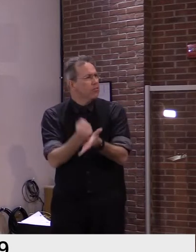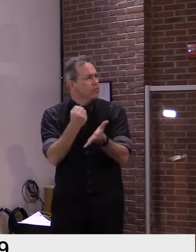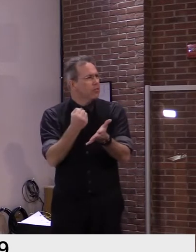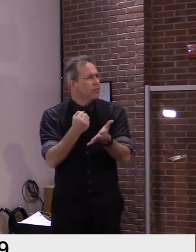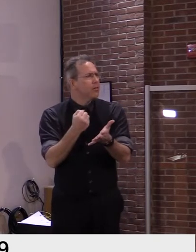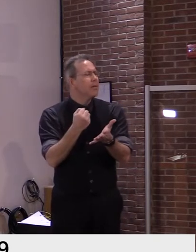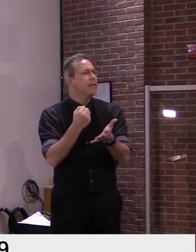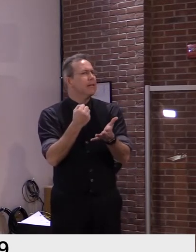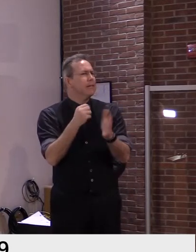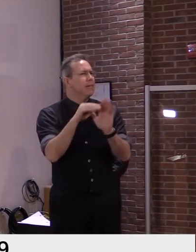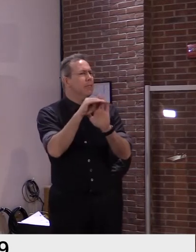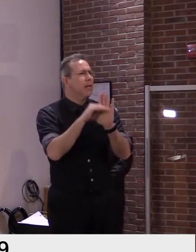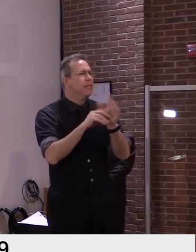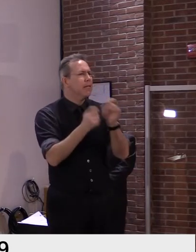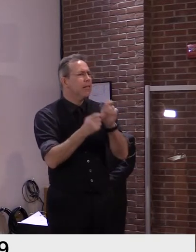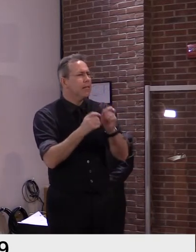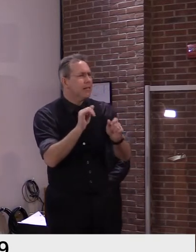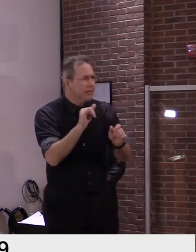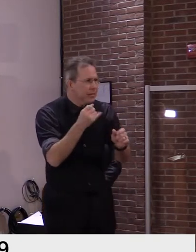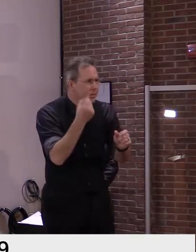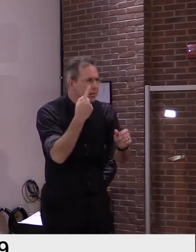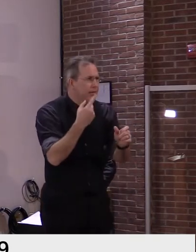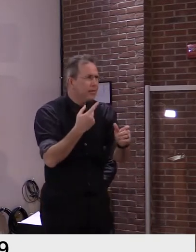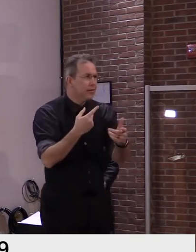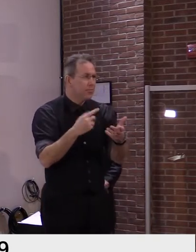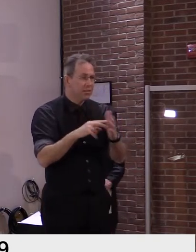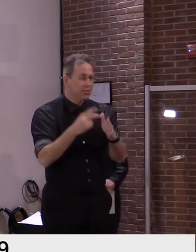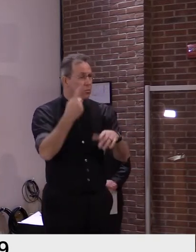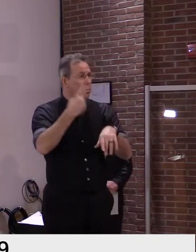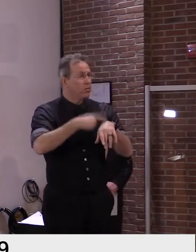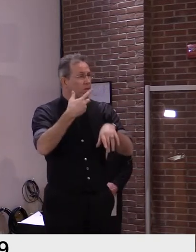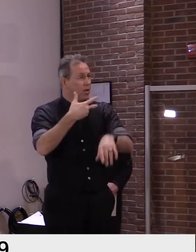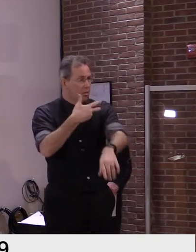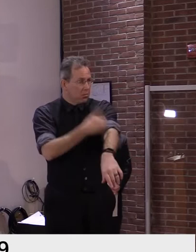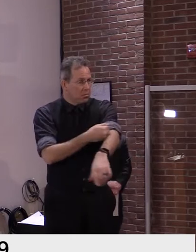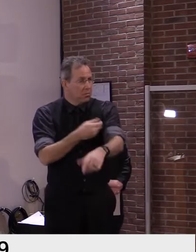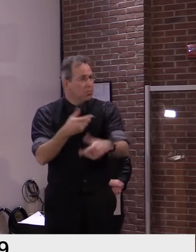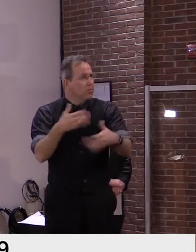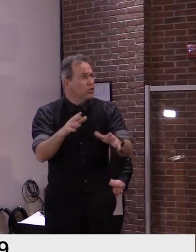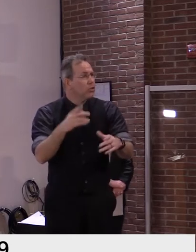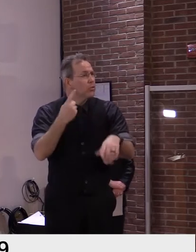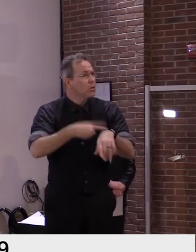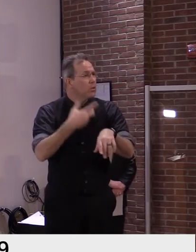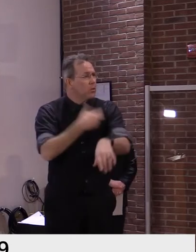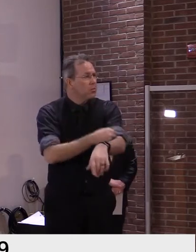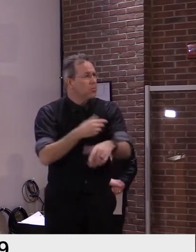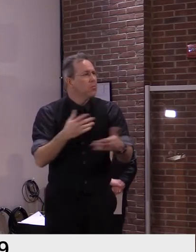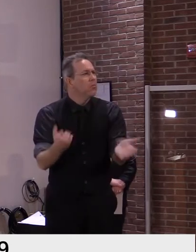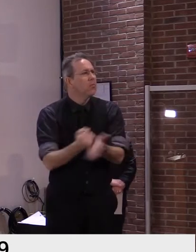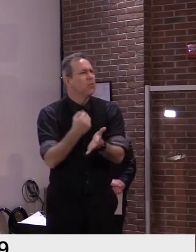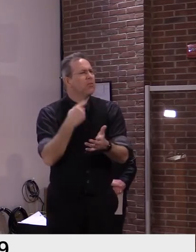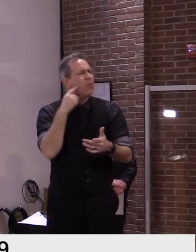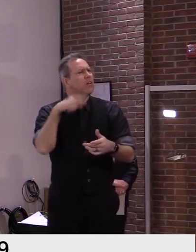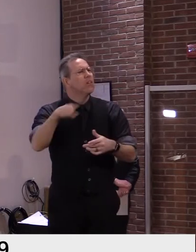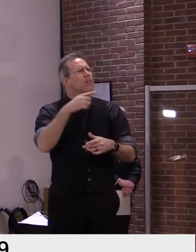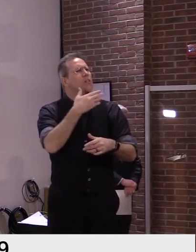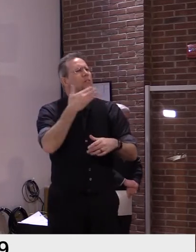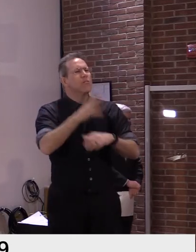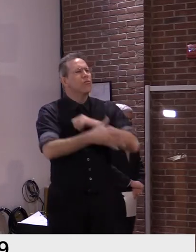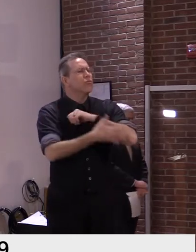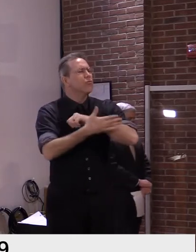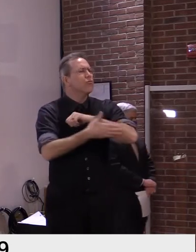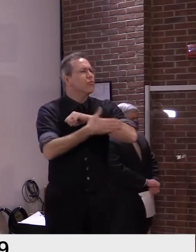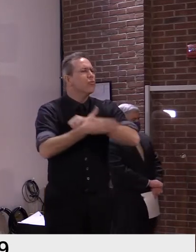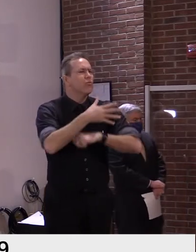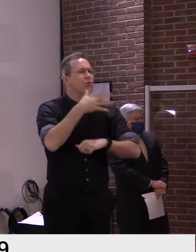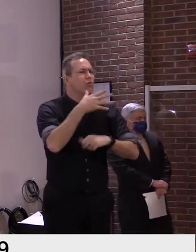administration. Some of that involves, as you said, Steve, rural areas. But I mean, we're a pretty rural state, so it's kind of hard to say that